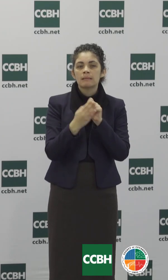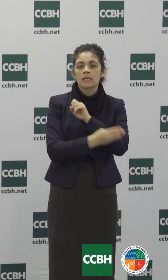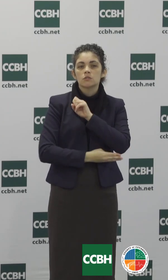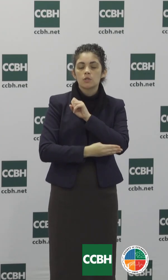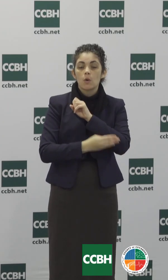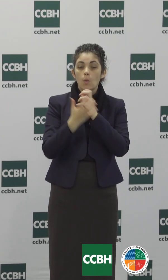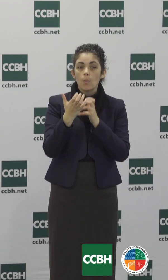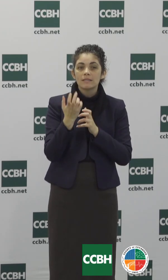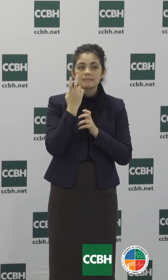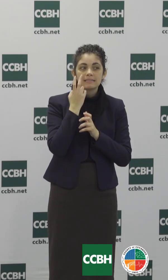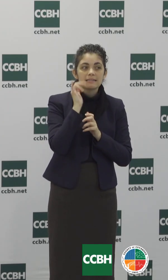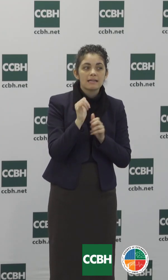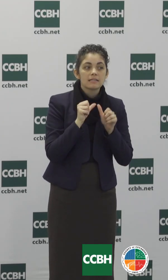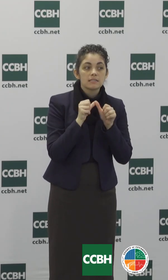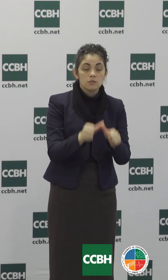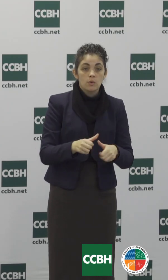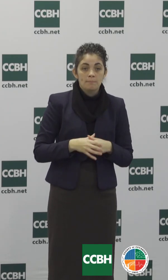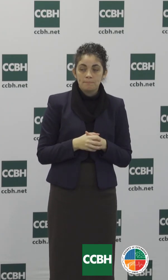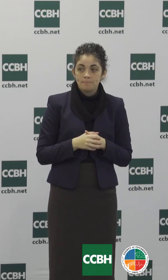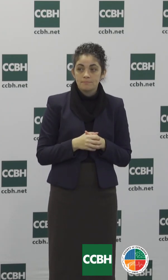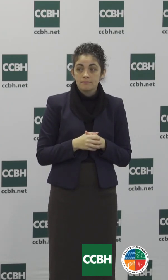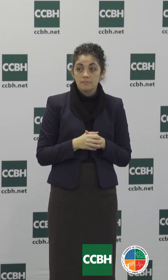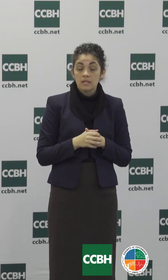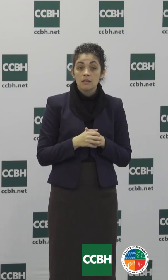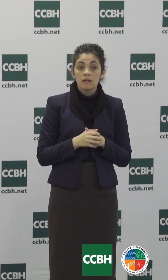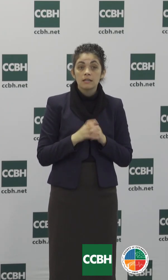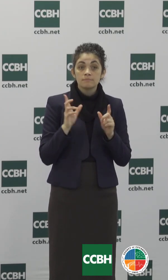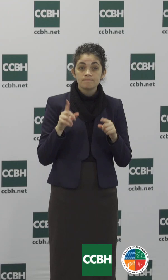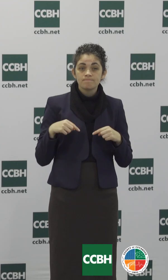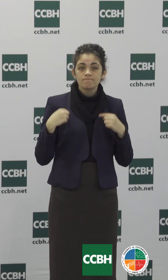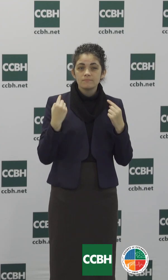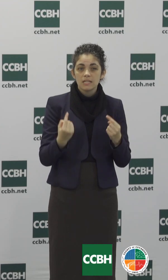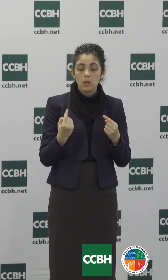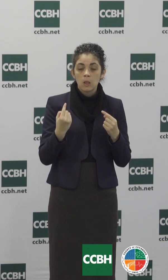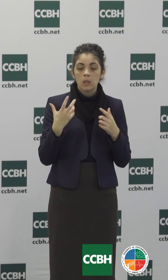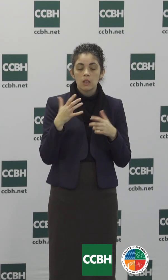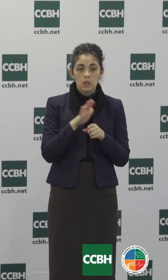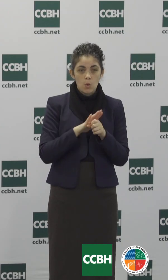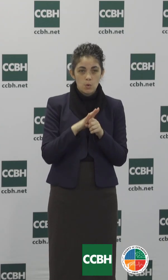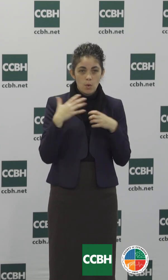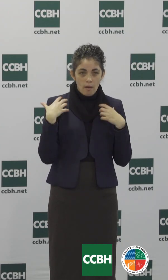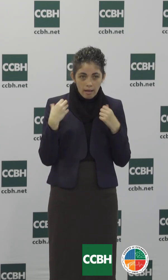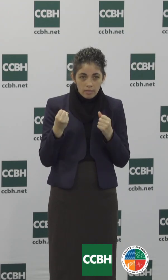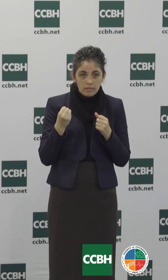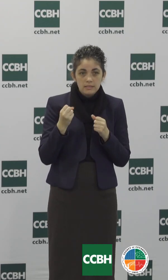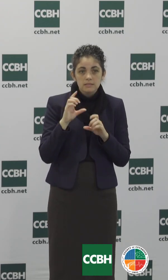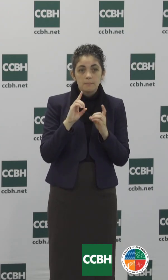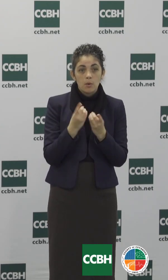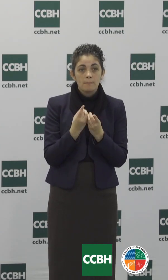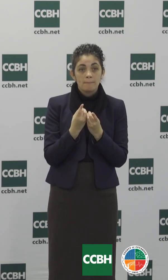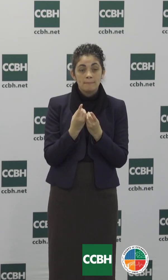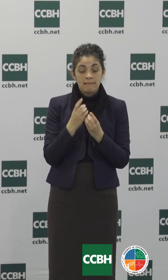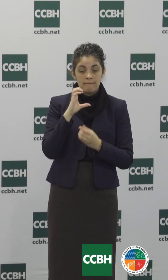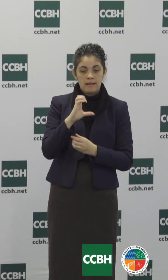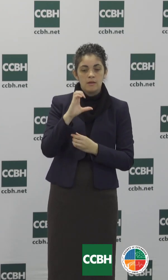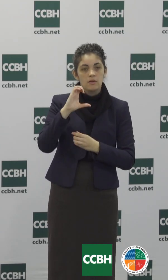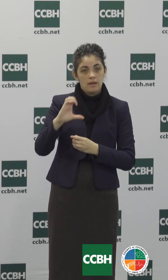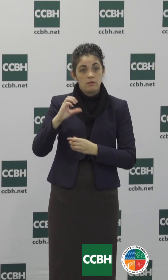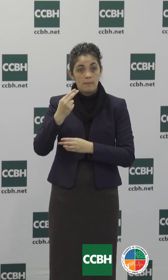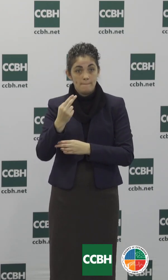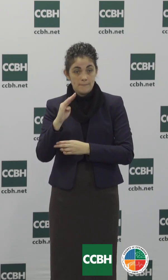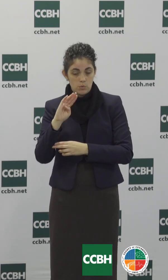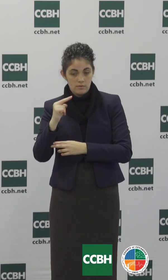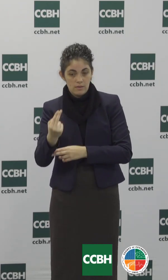and we expect that to continue here. In the meantime, local health departments and the Cuyahoga County Health Department will continue to be on the front lines